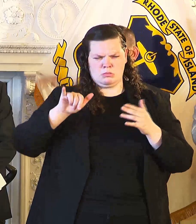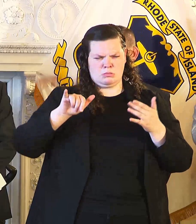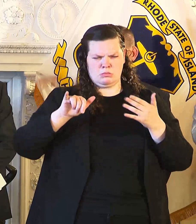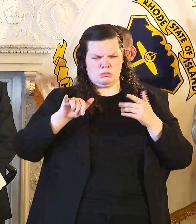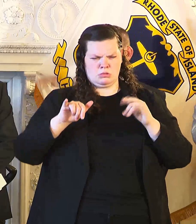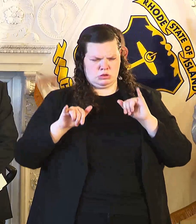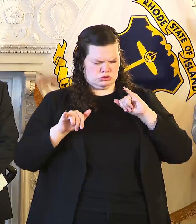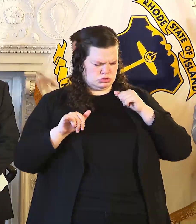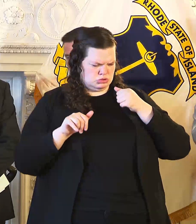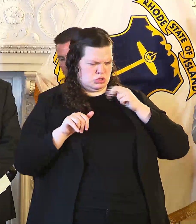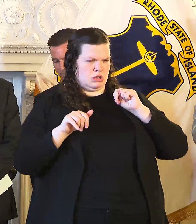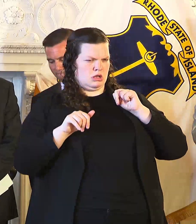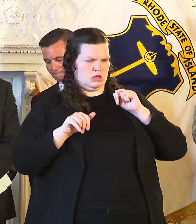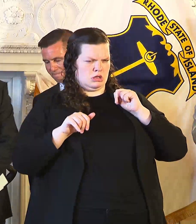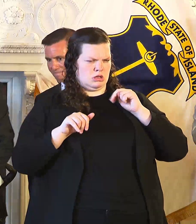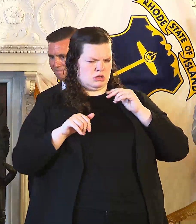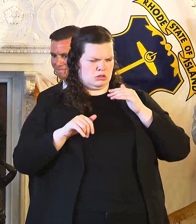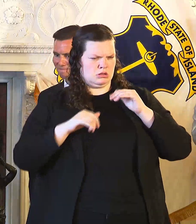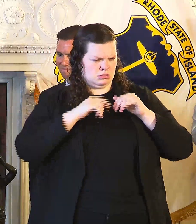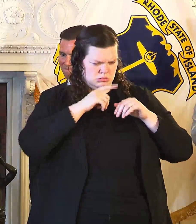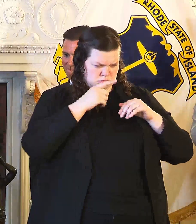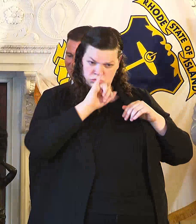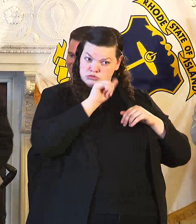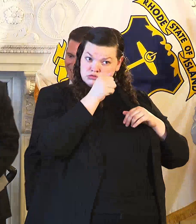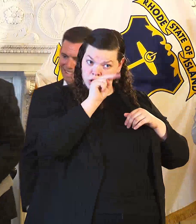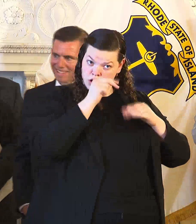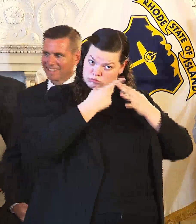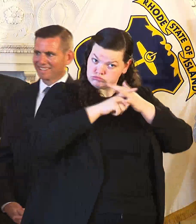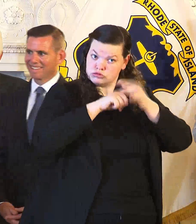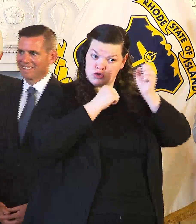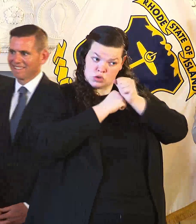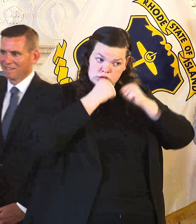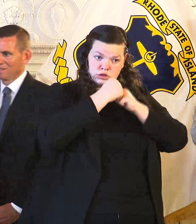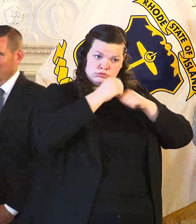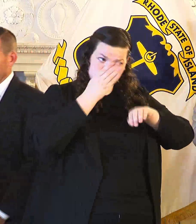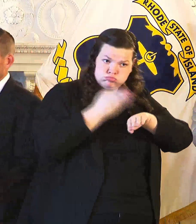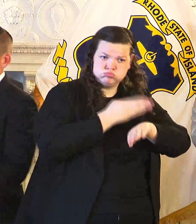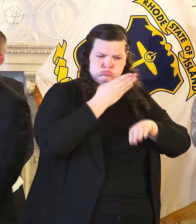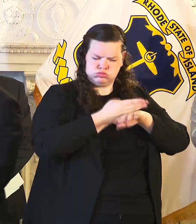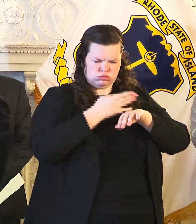let the experienced person here answer that question, so I'll bring Chuck to the microphone.